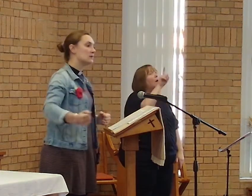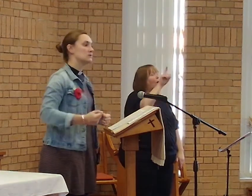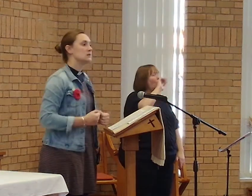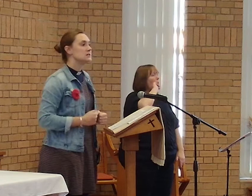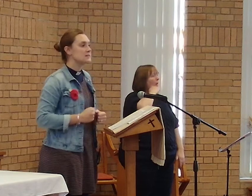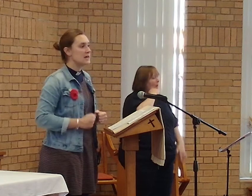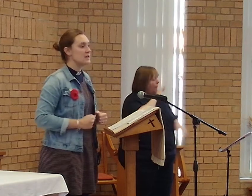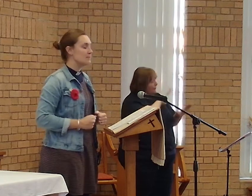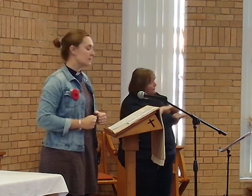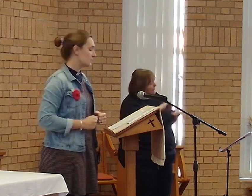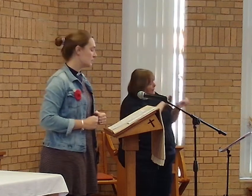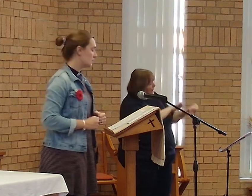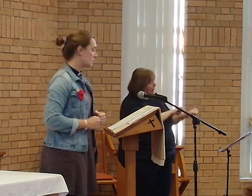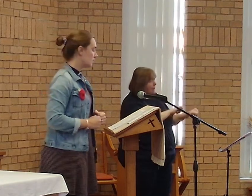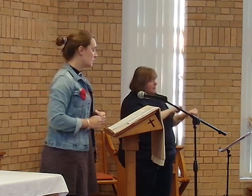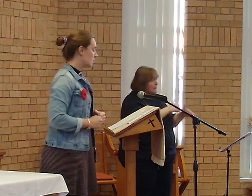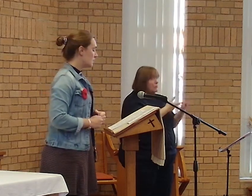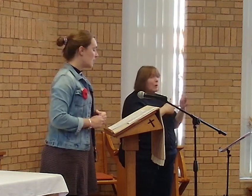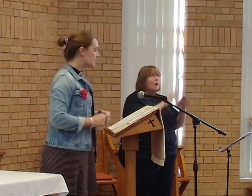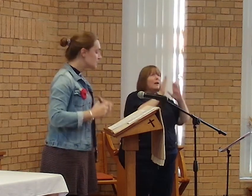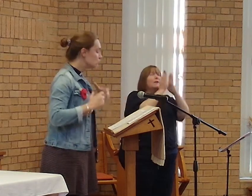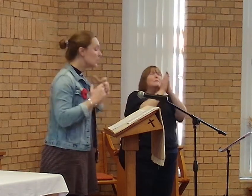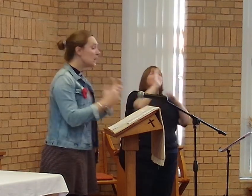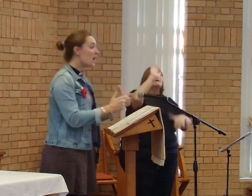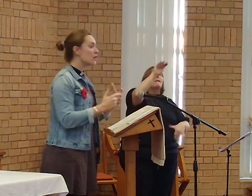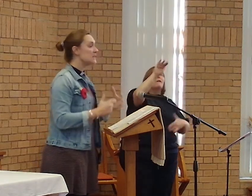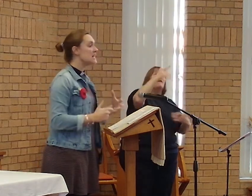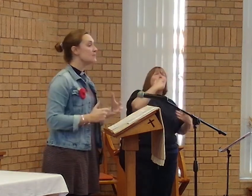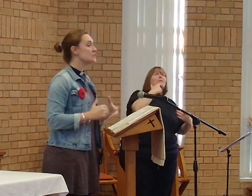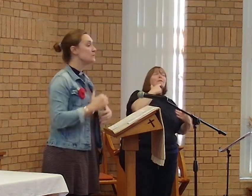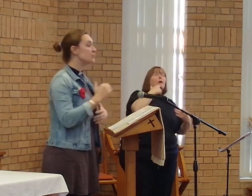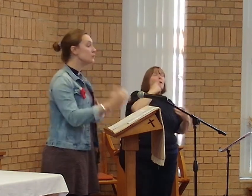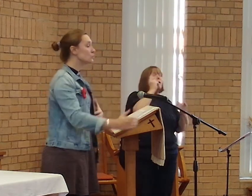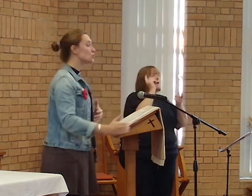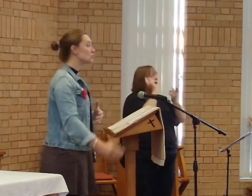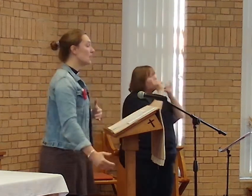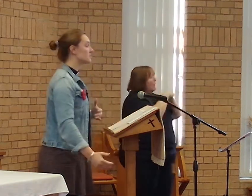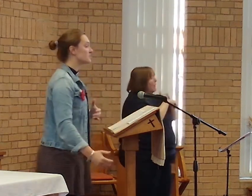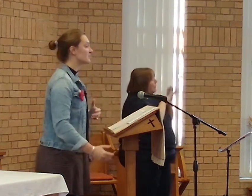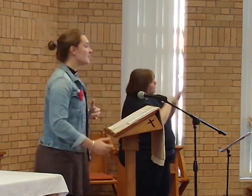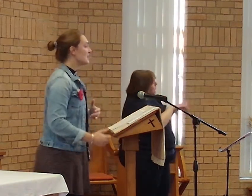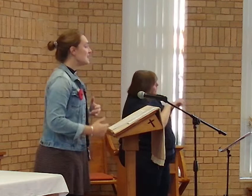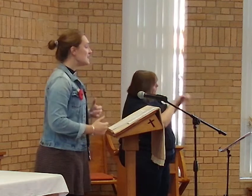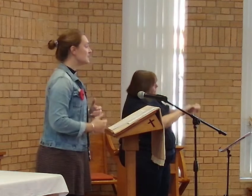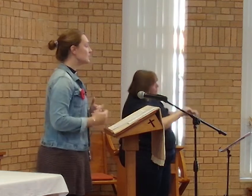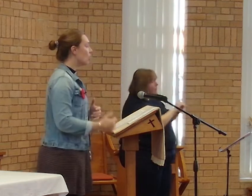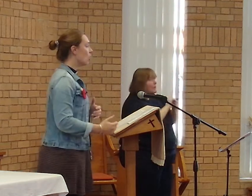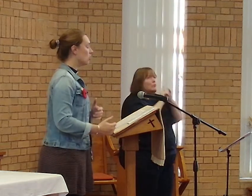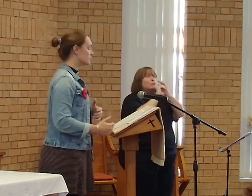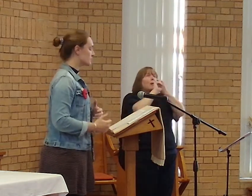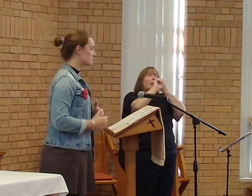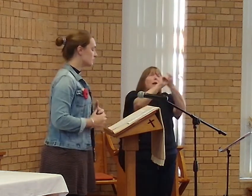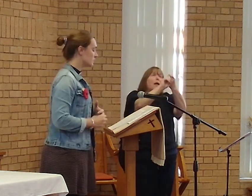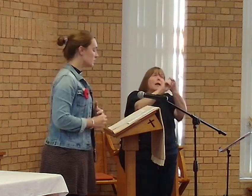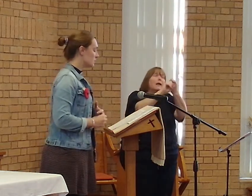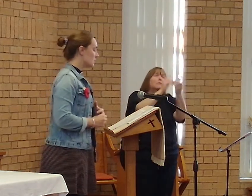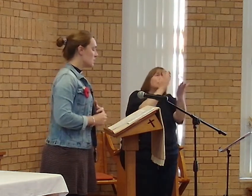reach out to him. As you rely on him, as you put your trust in